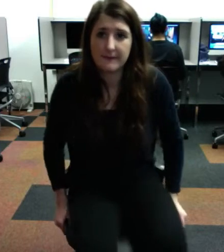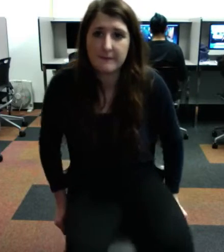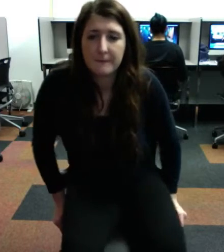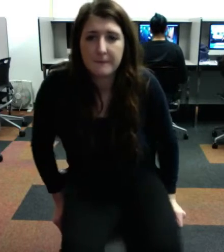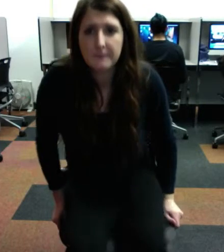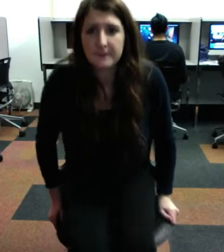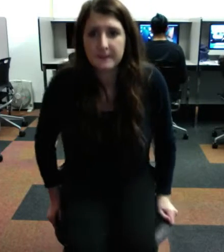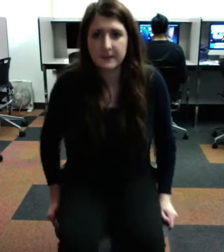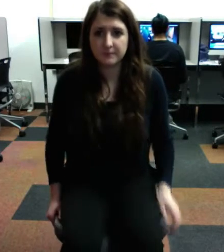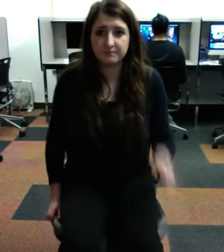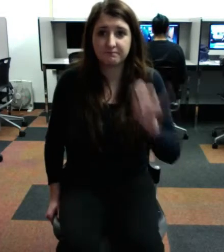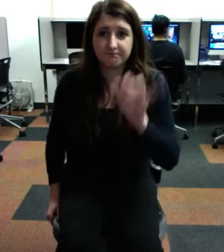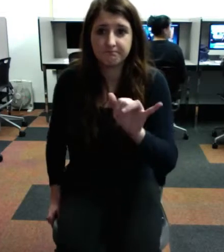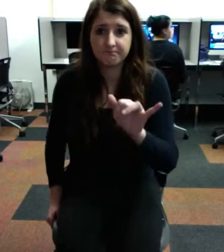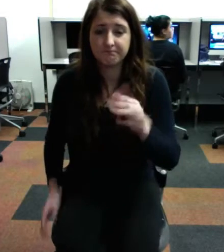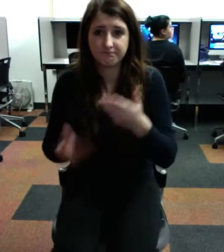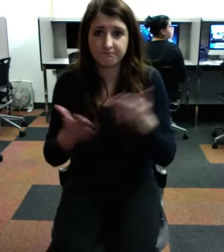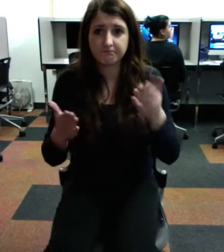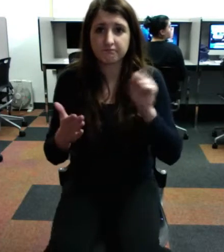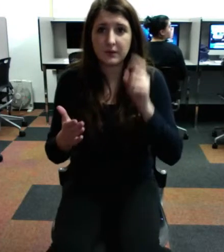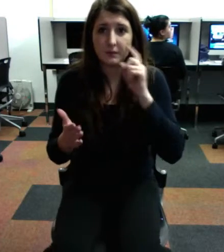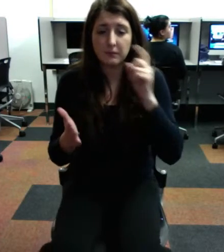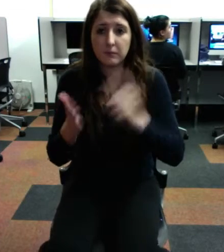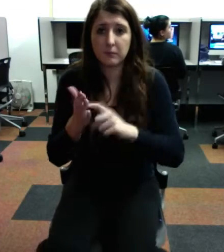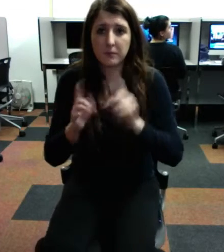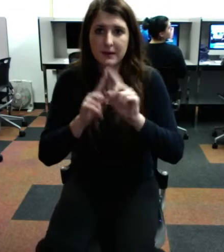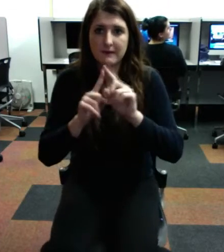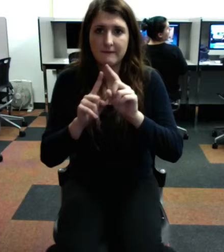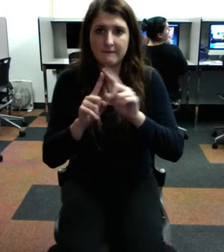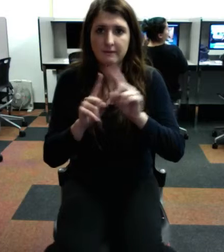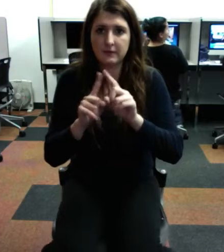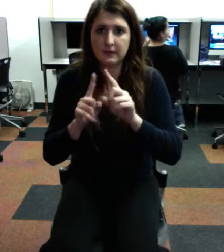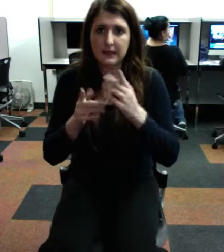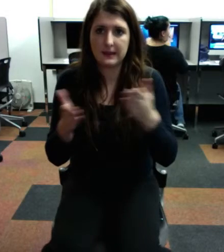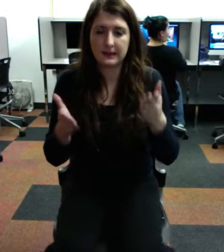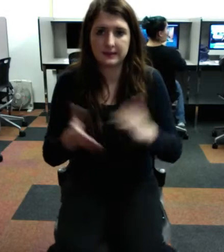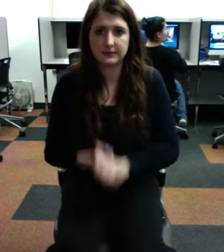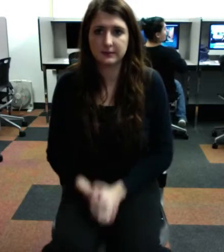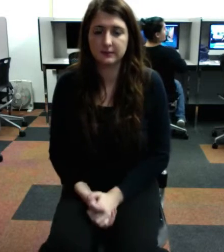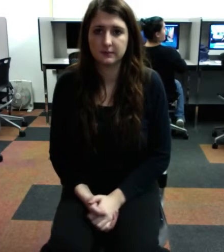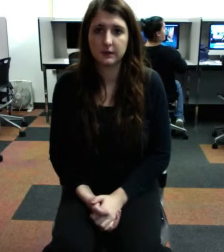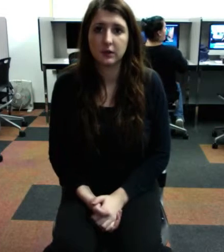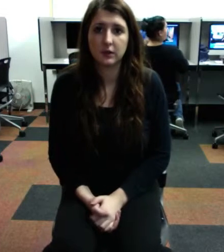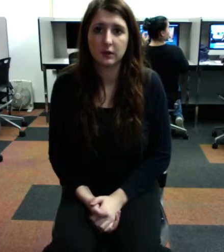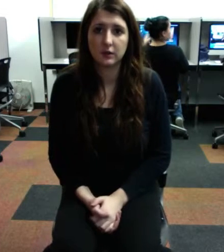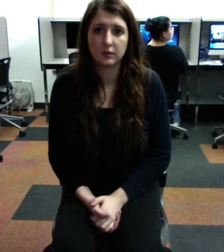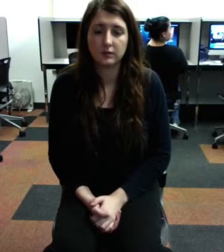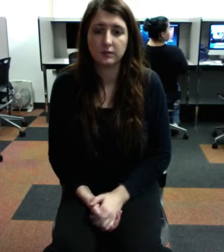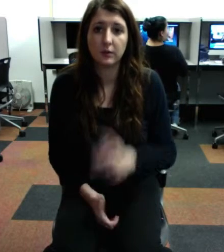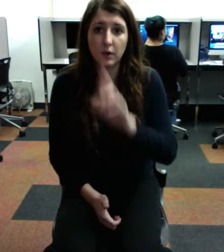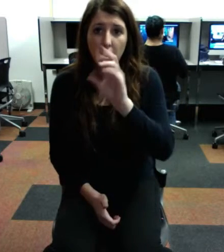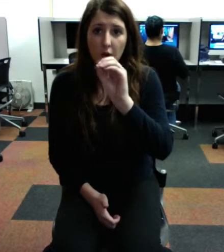These elements can be identified by specific characters. A root word will be followed by a /,